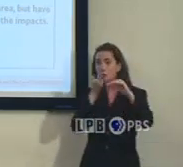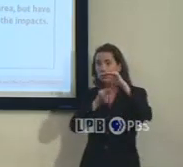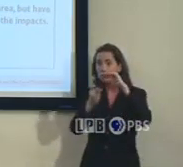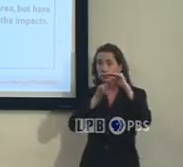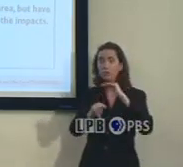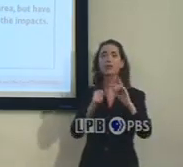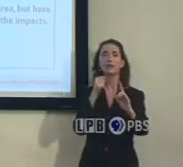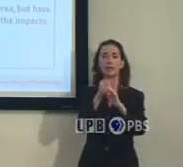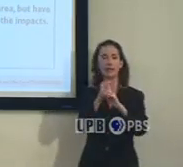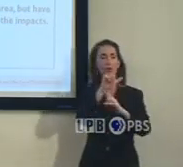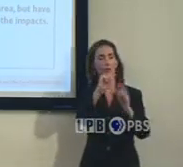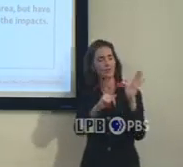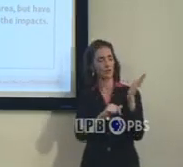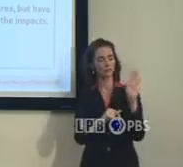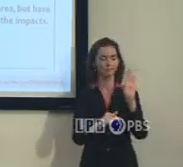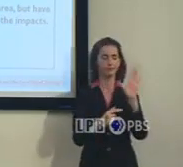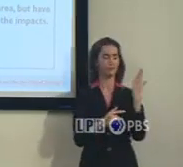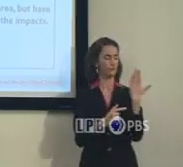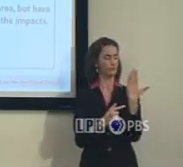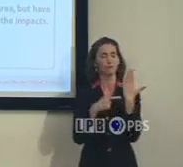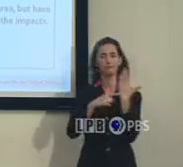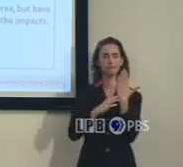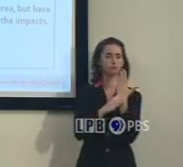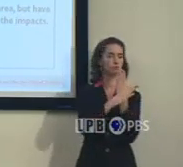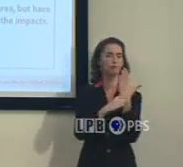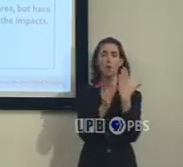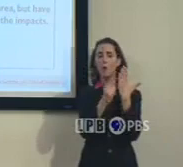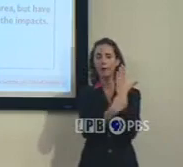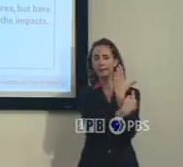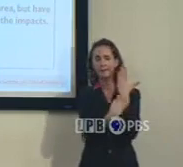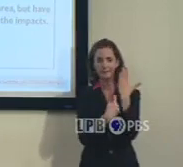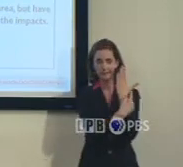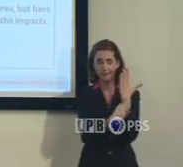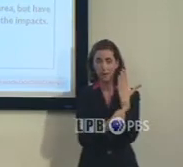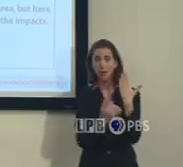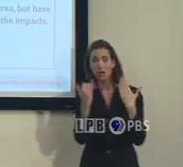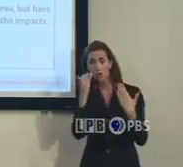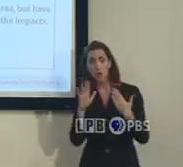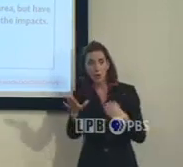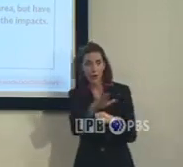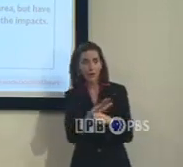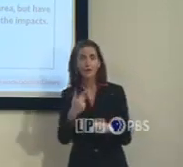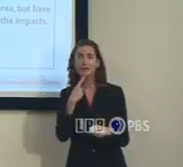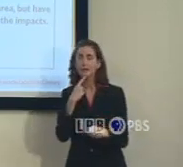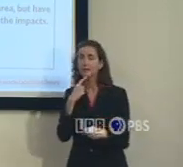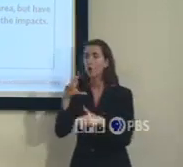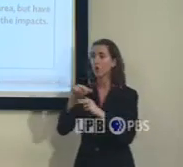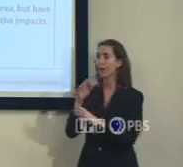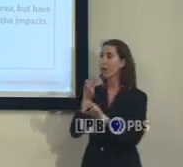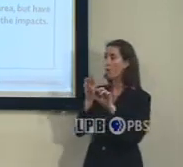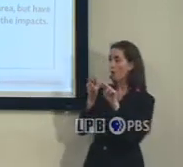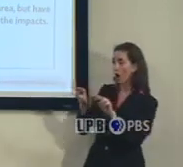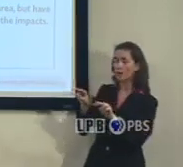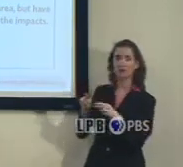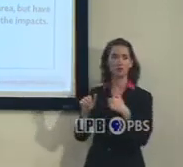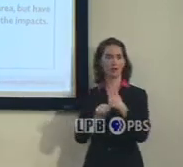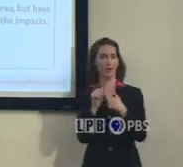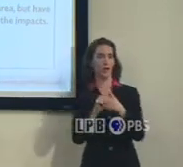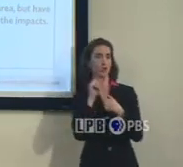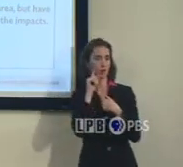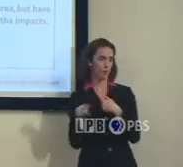along our coastlines. So again, if you are in one of the watch areas right now, understand that you are at risk. You need to